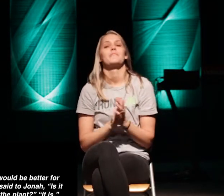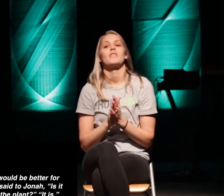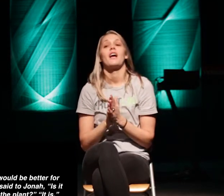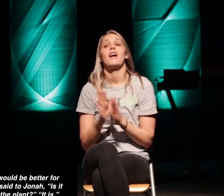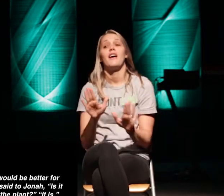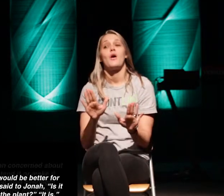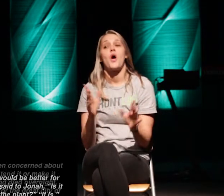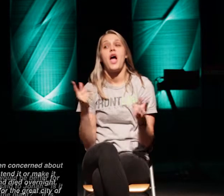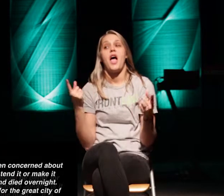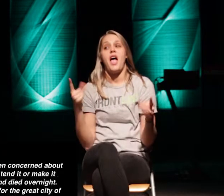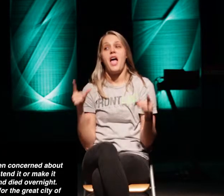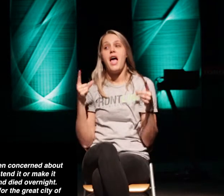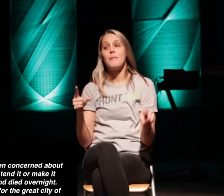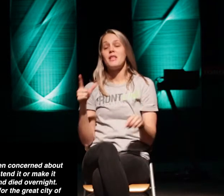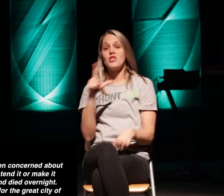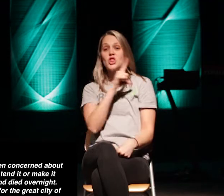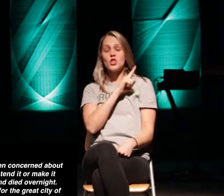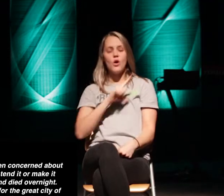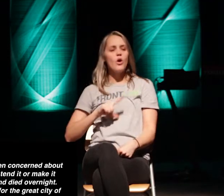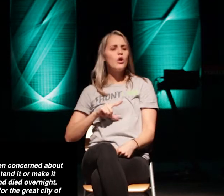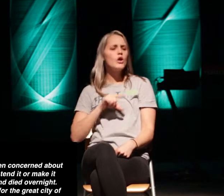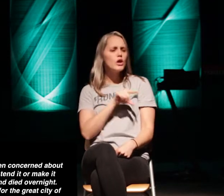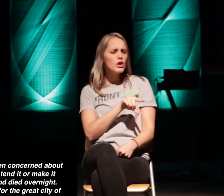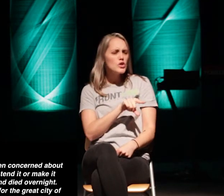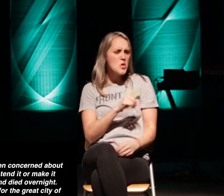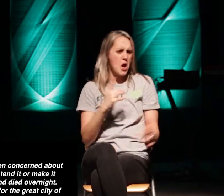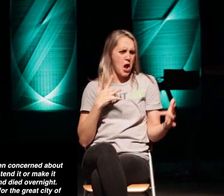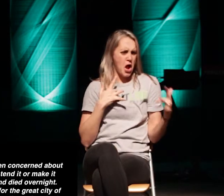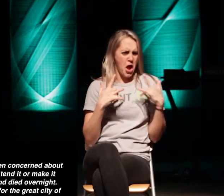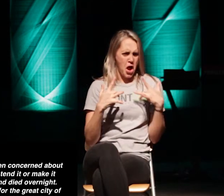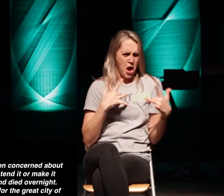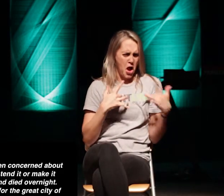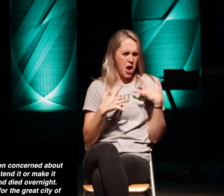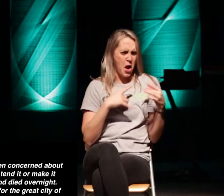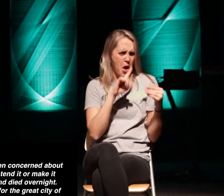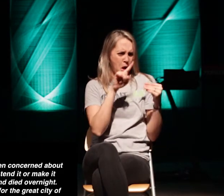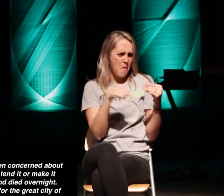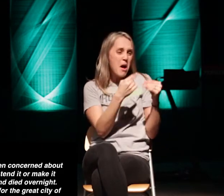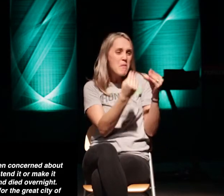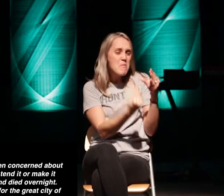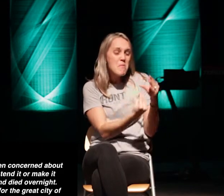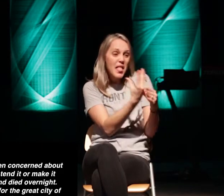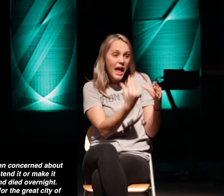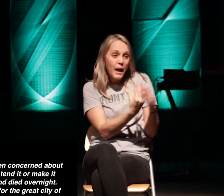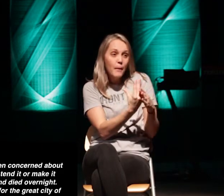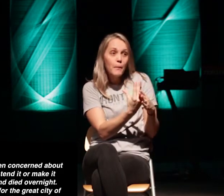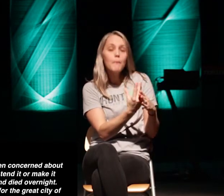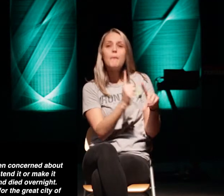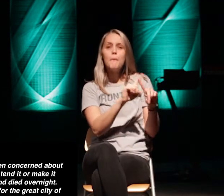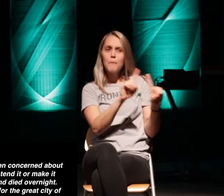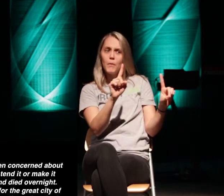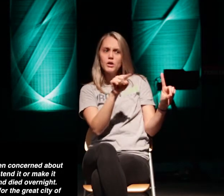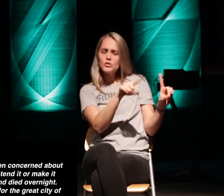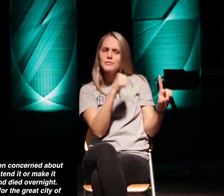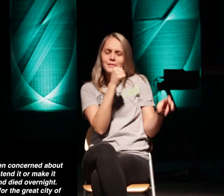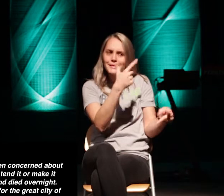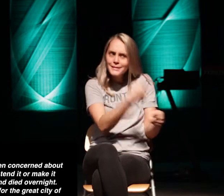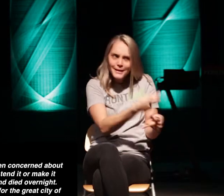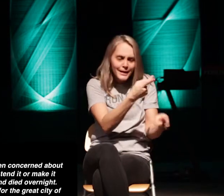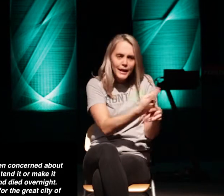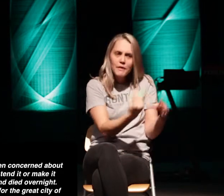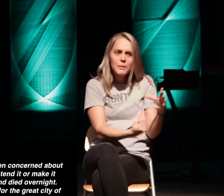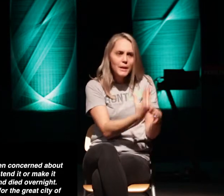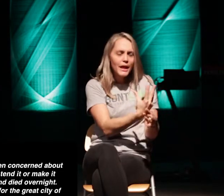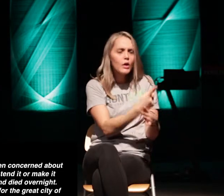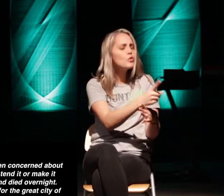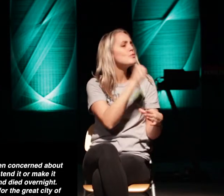And here's what happens. The Lord said, you have been concerned about this plant, though you did not tend it or make it